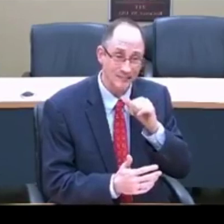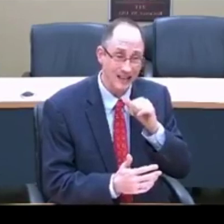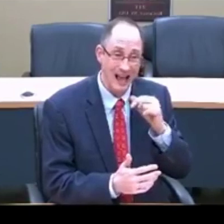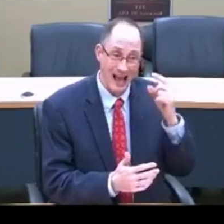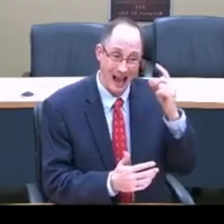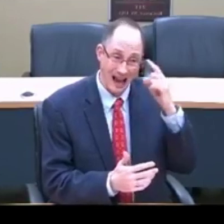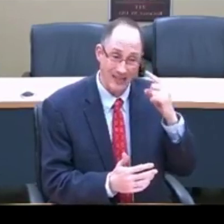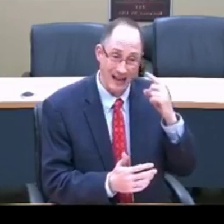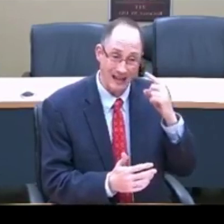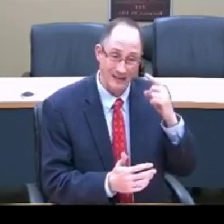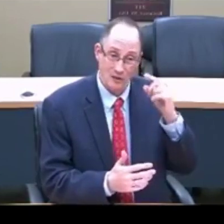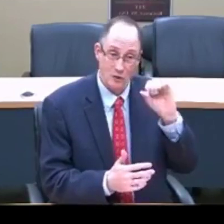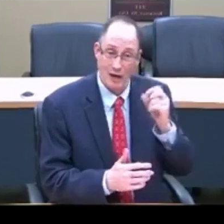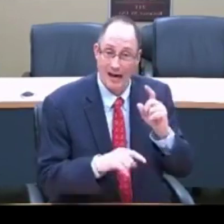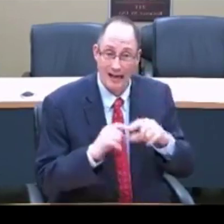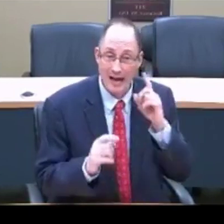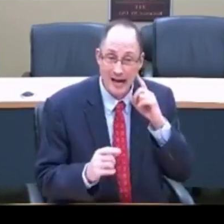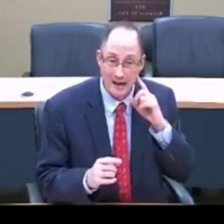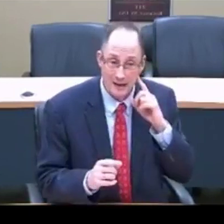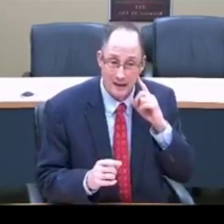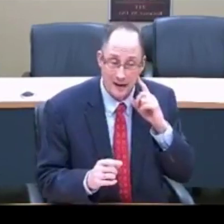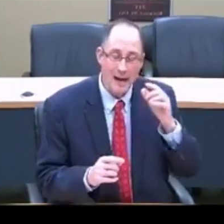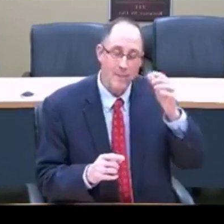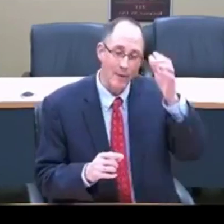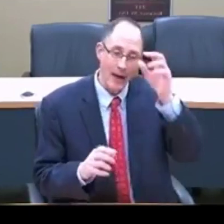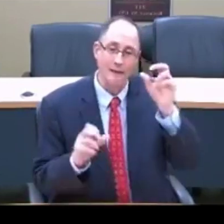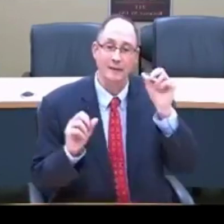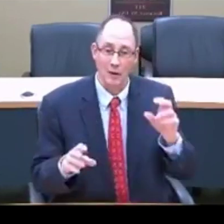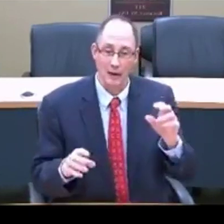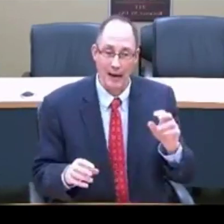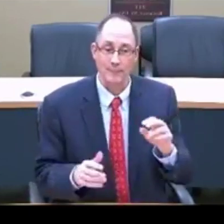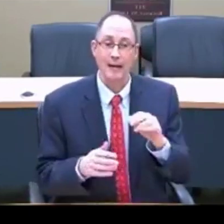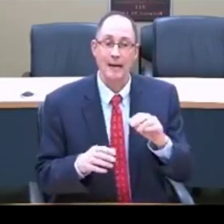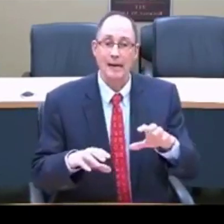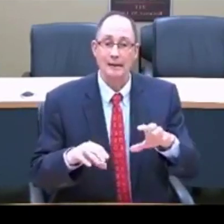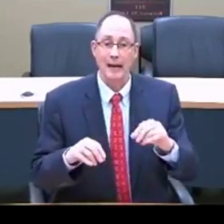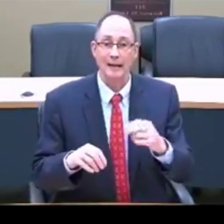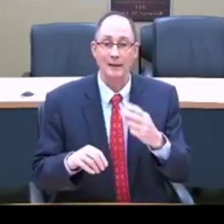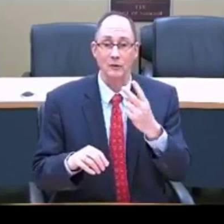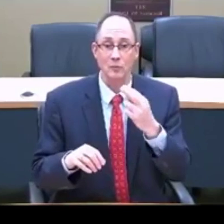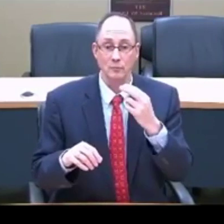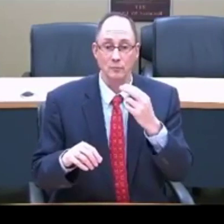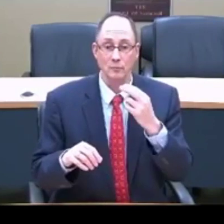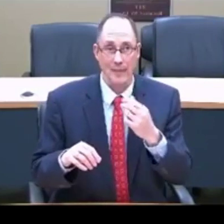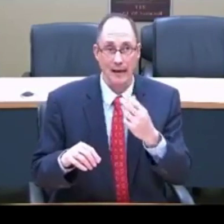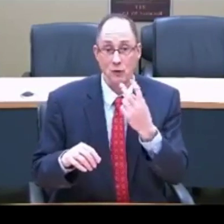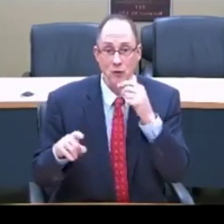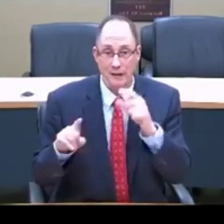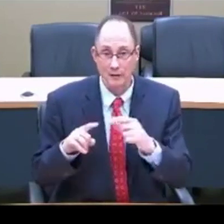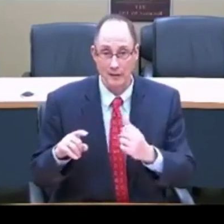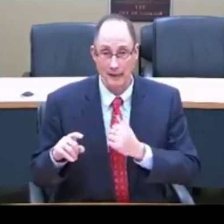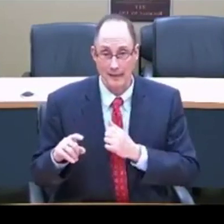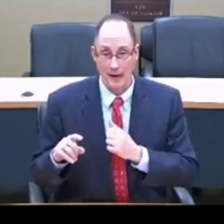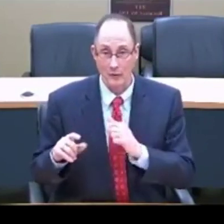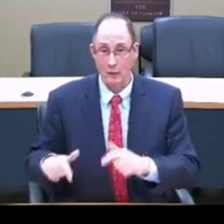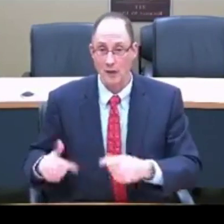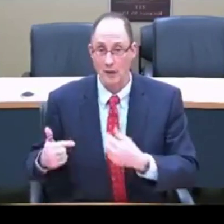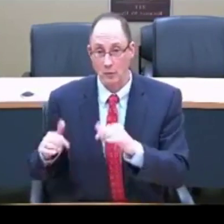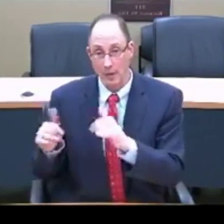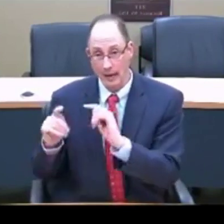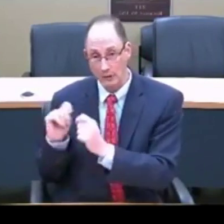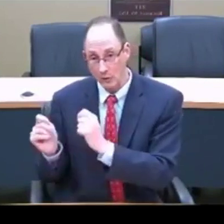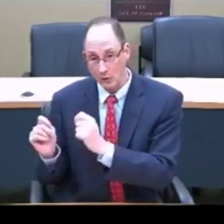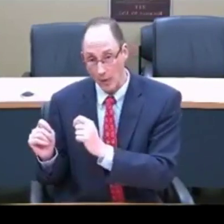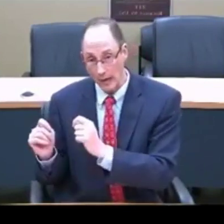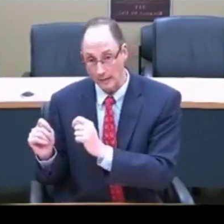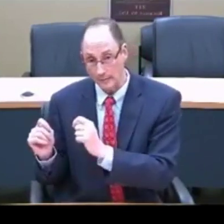I think John can't hear. My father said, okay, take my two sister and myself to the living room,